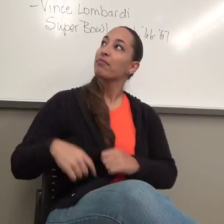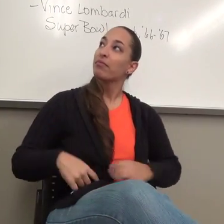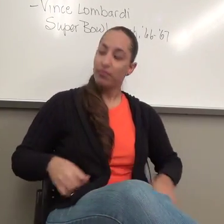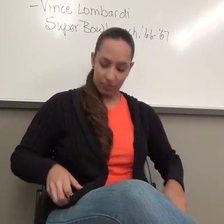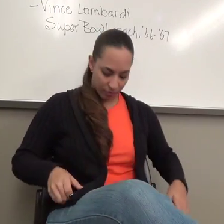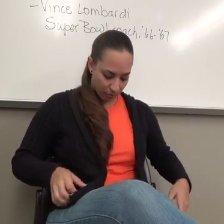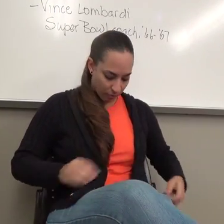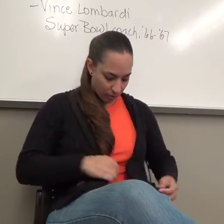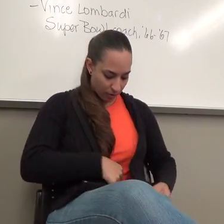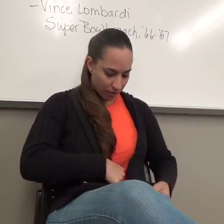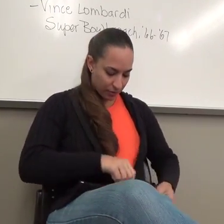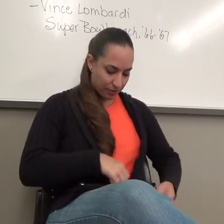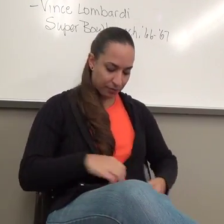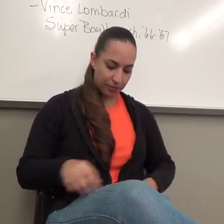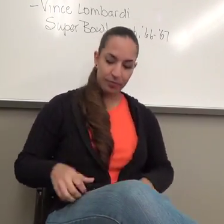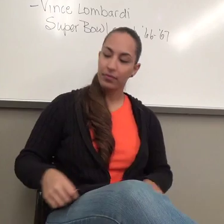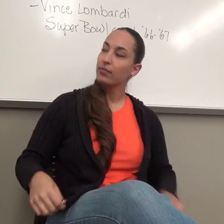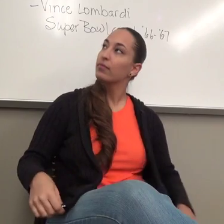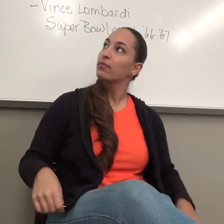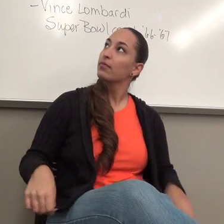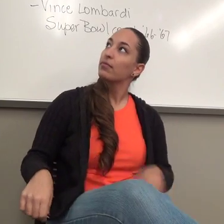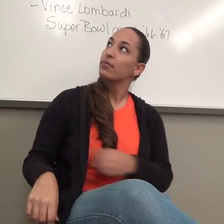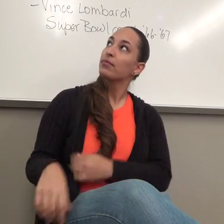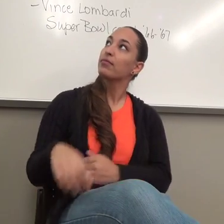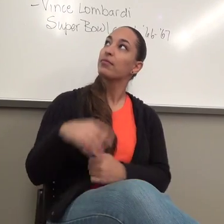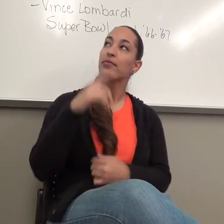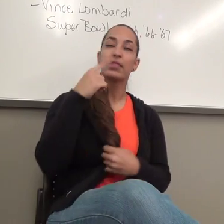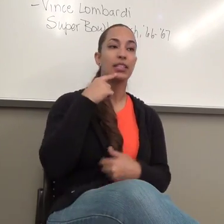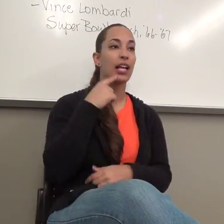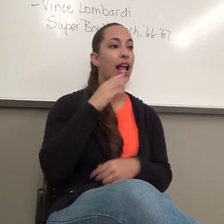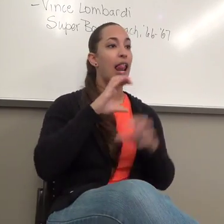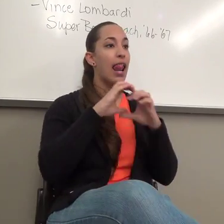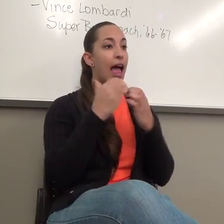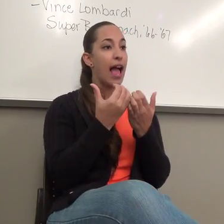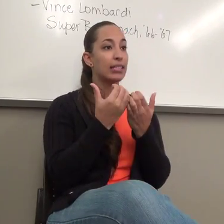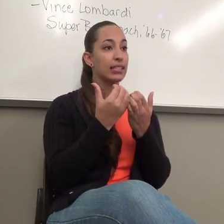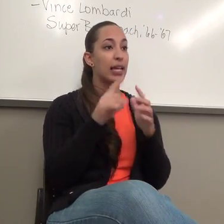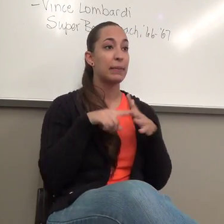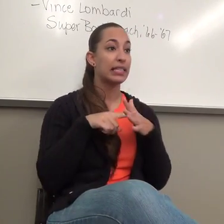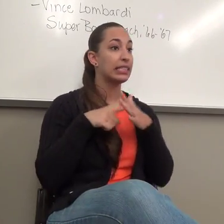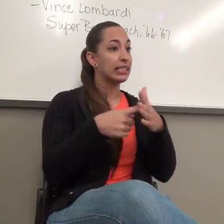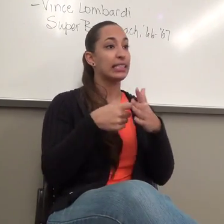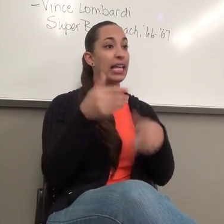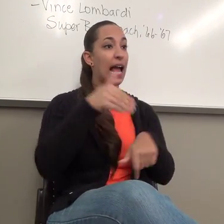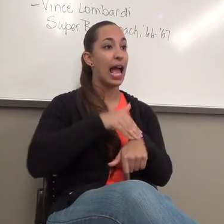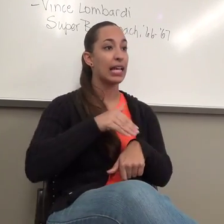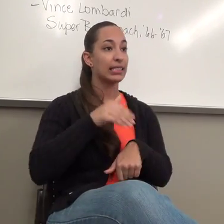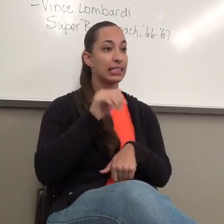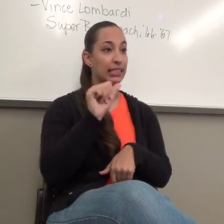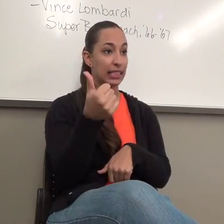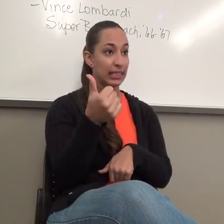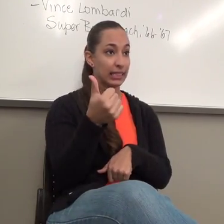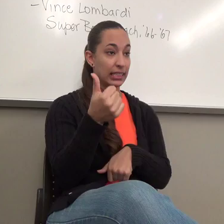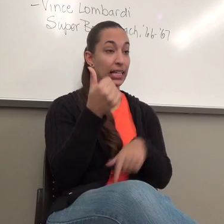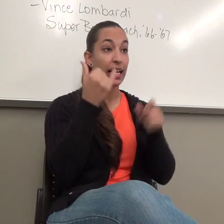Here's what my green sheet says. Class begins at 10. If you are not in your